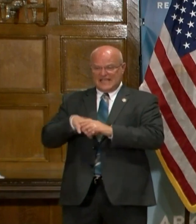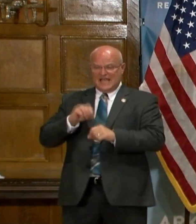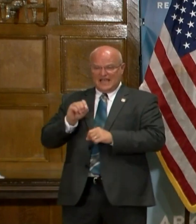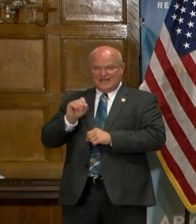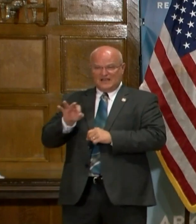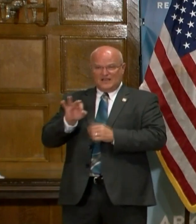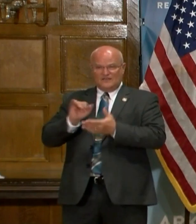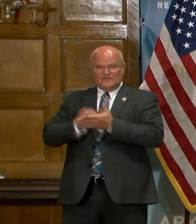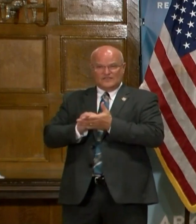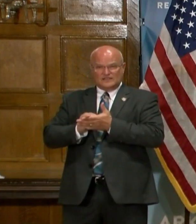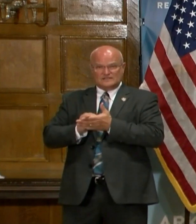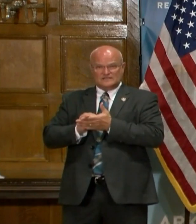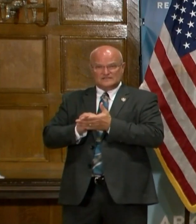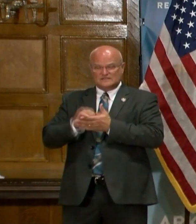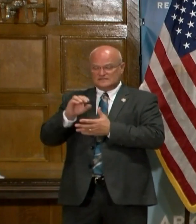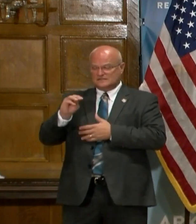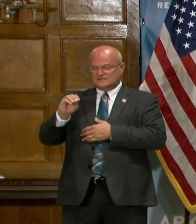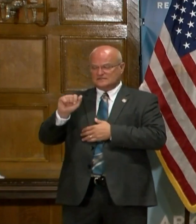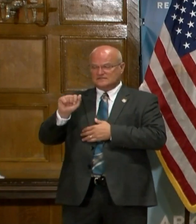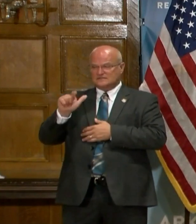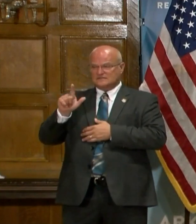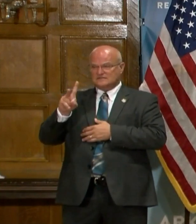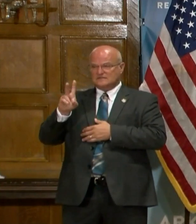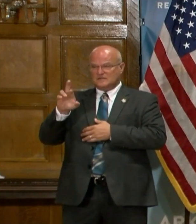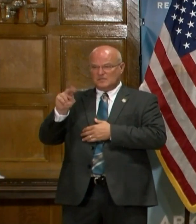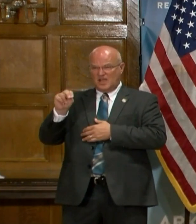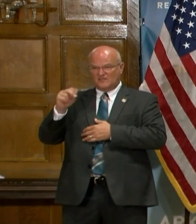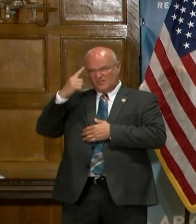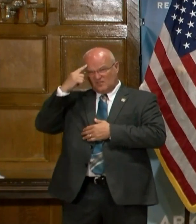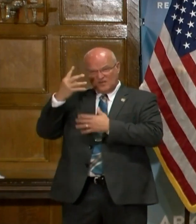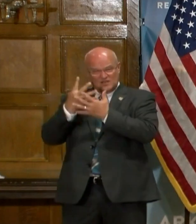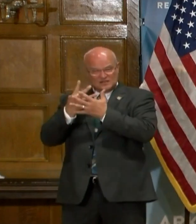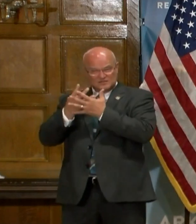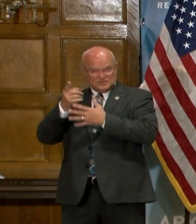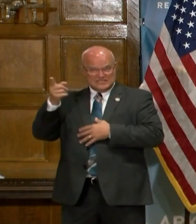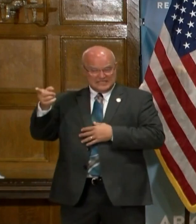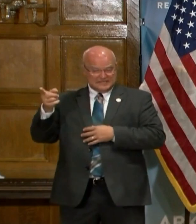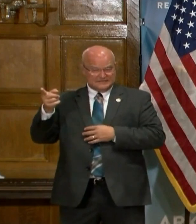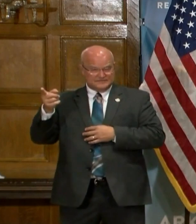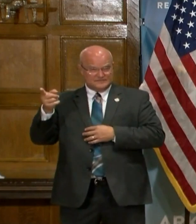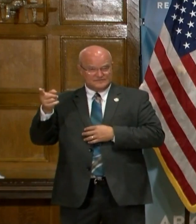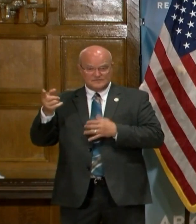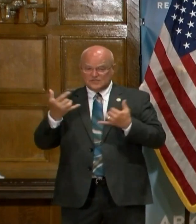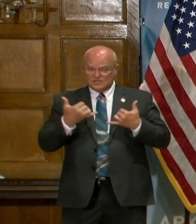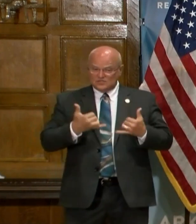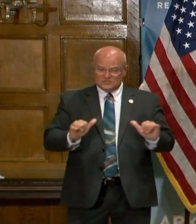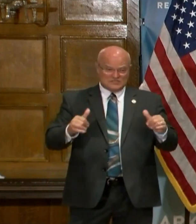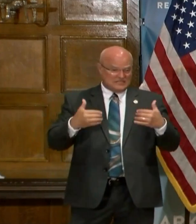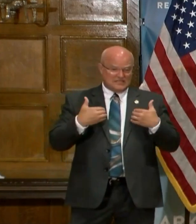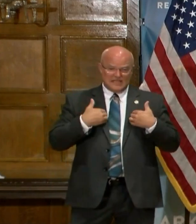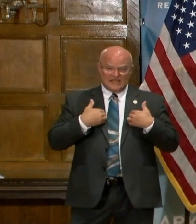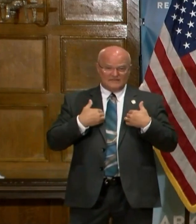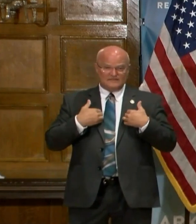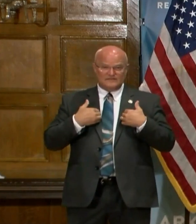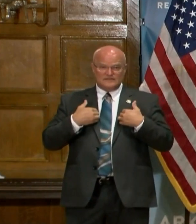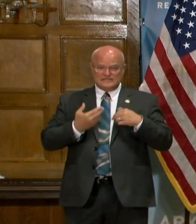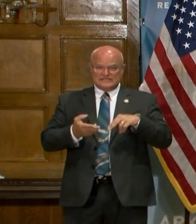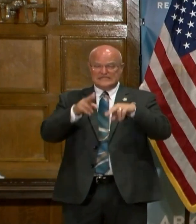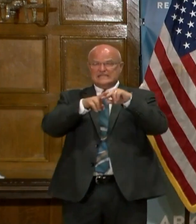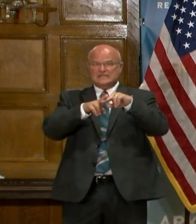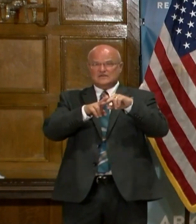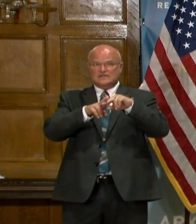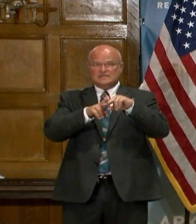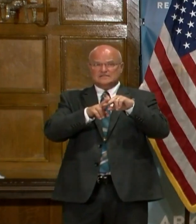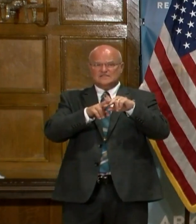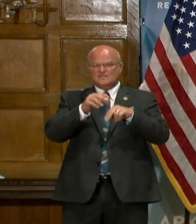of the Malvern area for the correctional facility there, you still have an increase